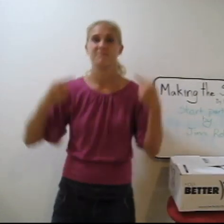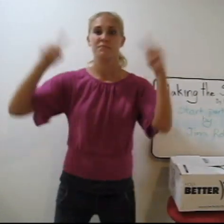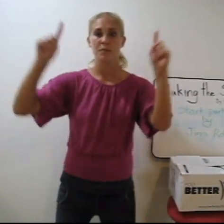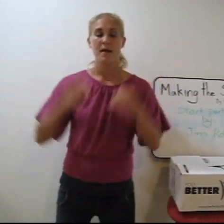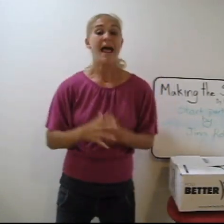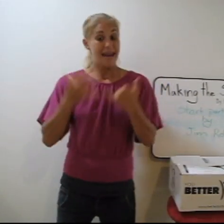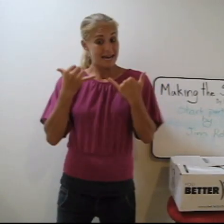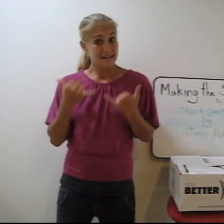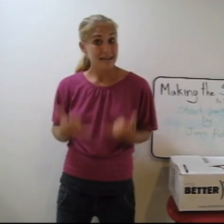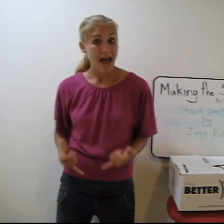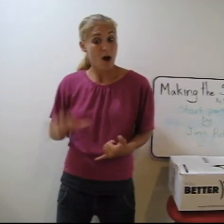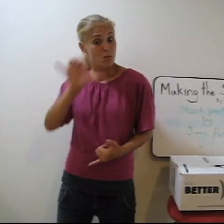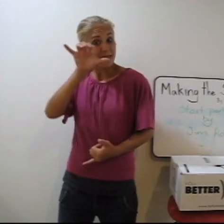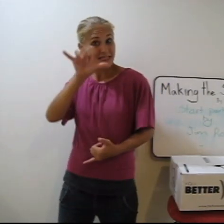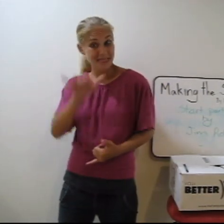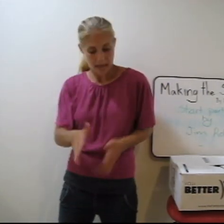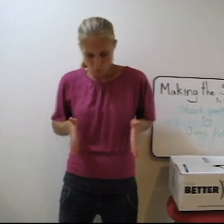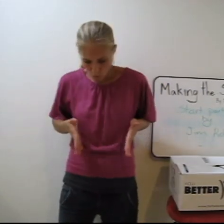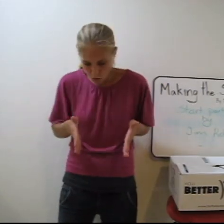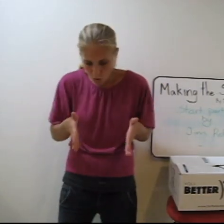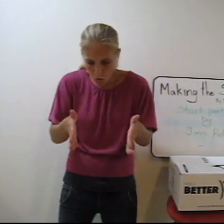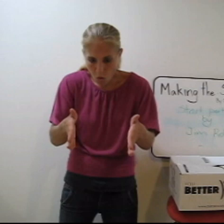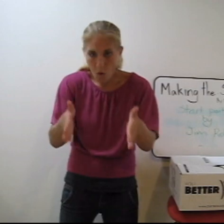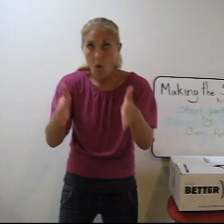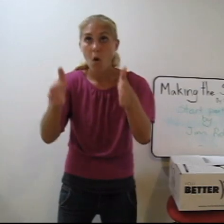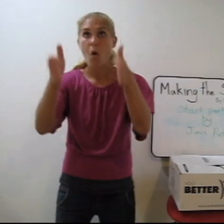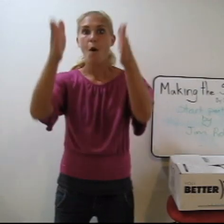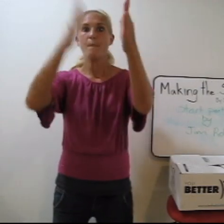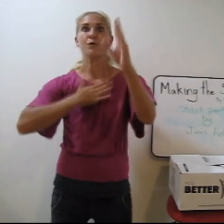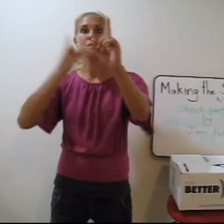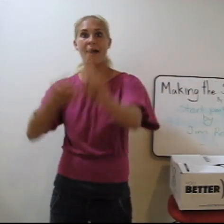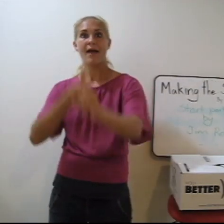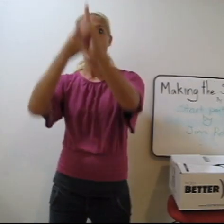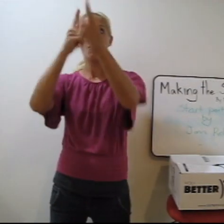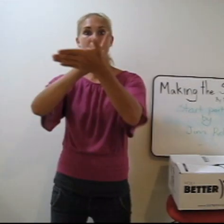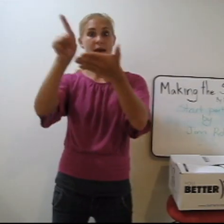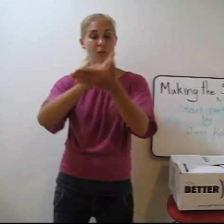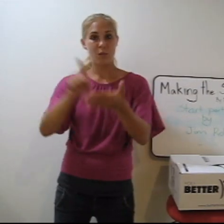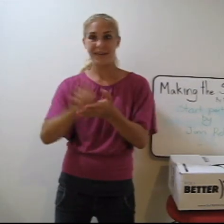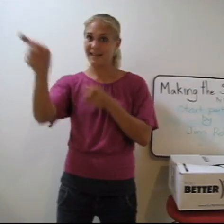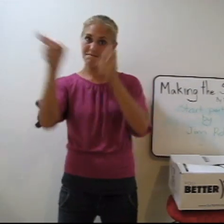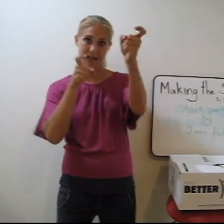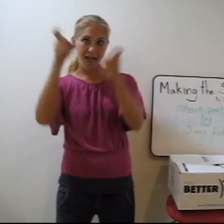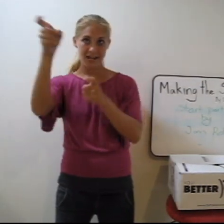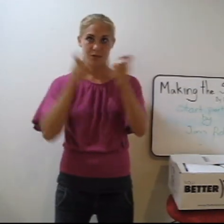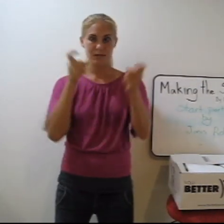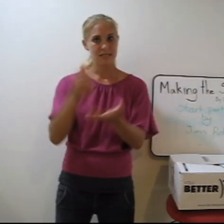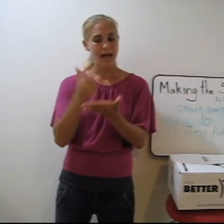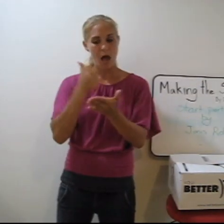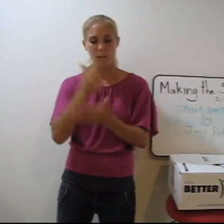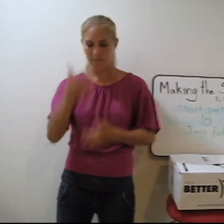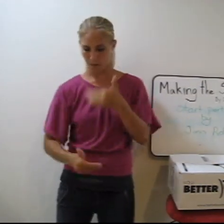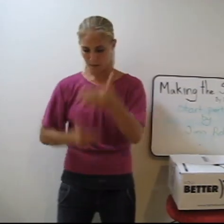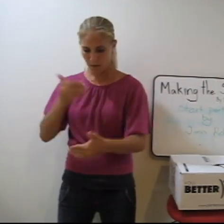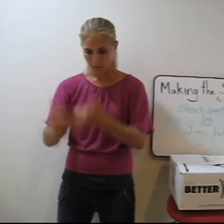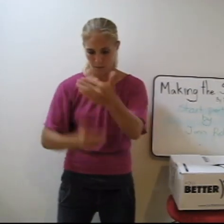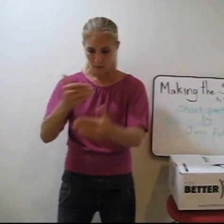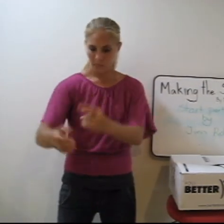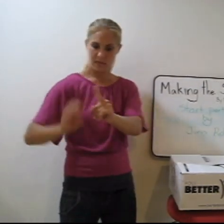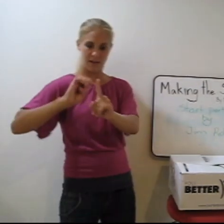that yellow brick road directed towards your goals, your weekly management system to keep you moving forward, and the environment and time carved out